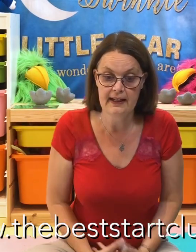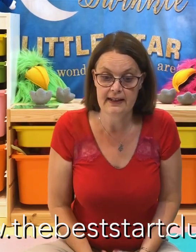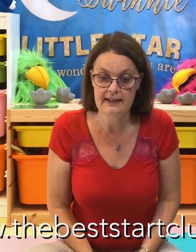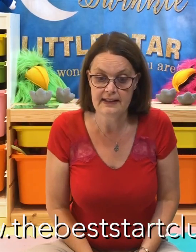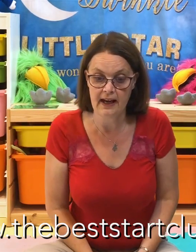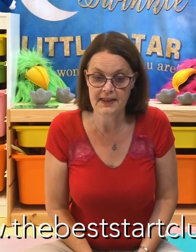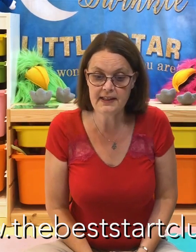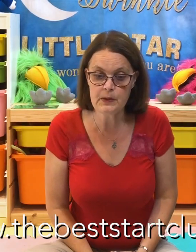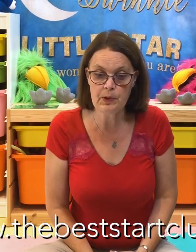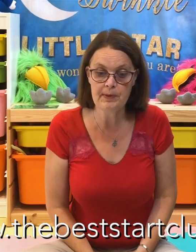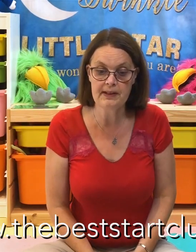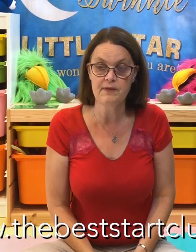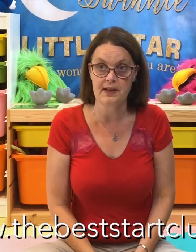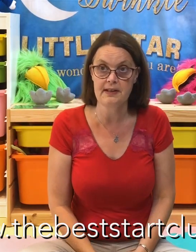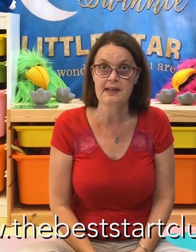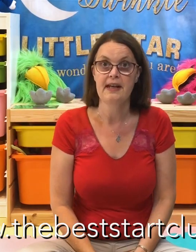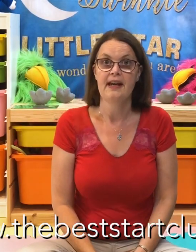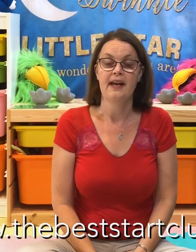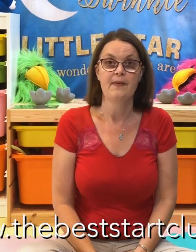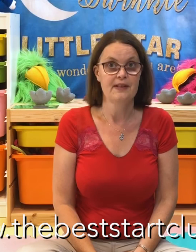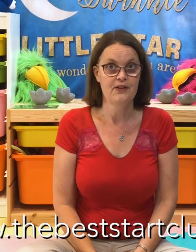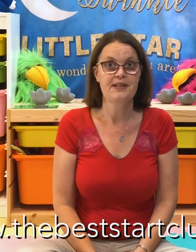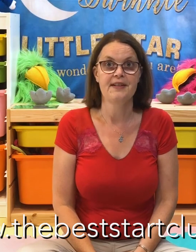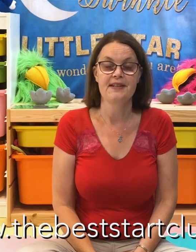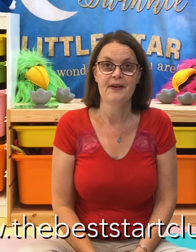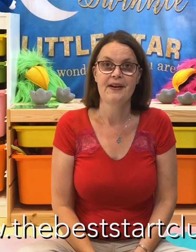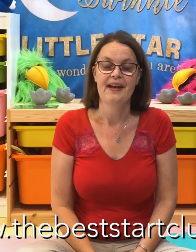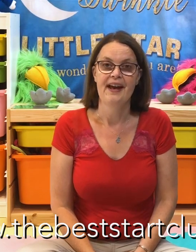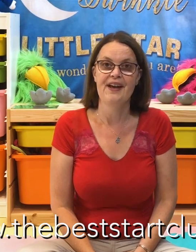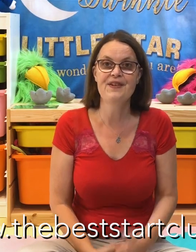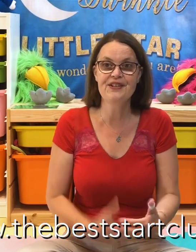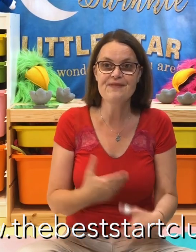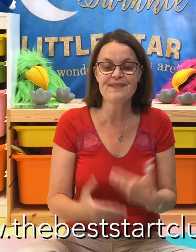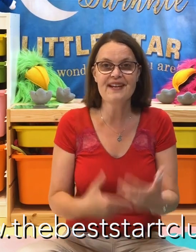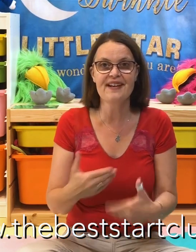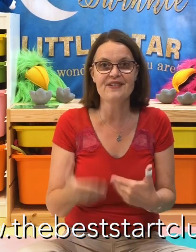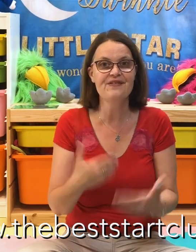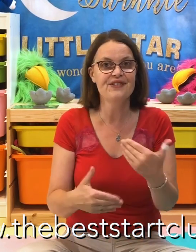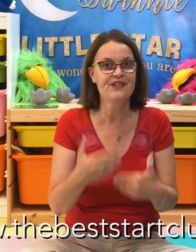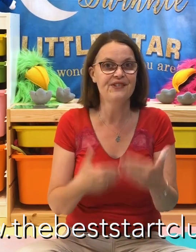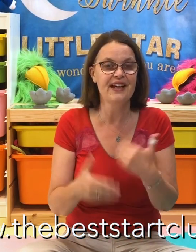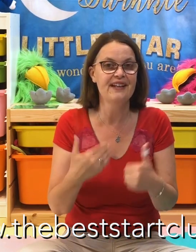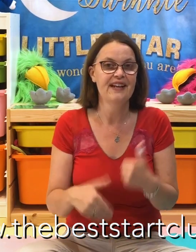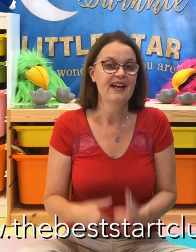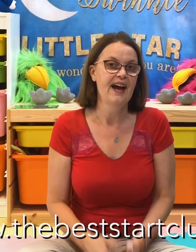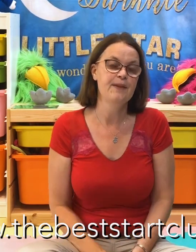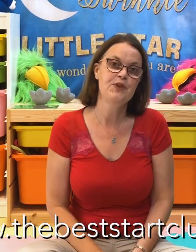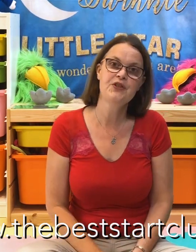And yeah, I think that's probably enough signs. There's a lot of signs there. But you can play that over and over again. And I'm just going to